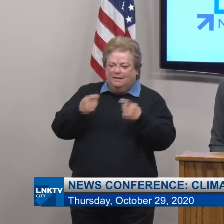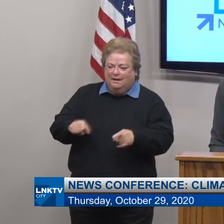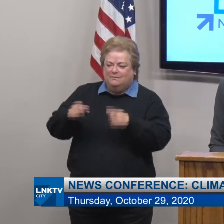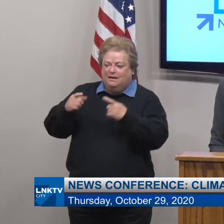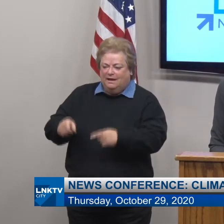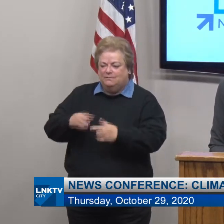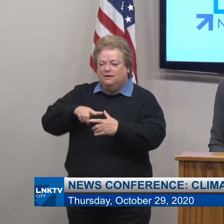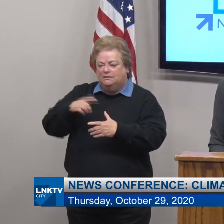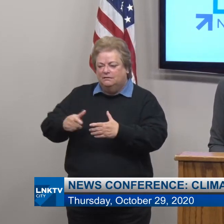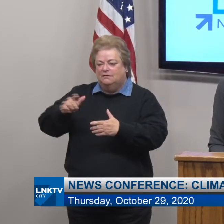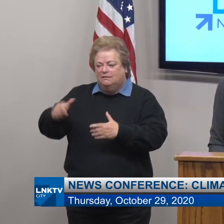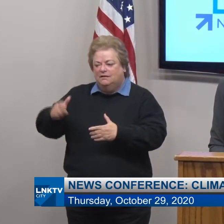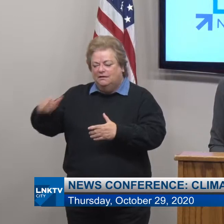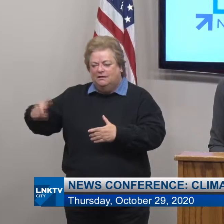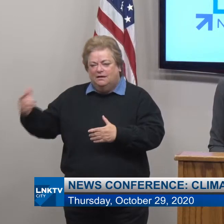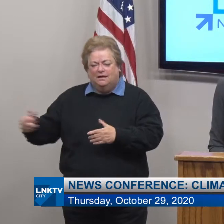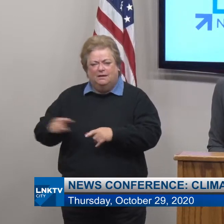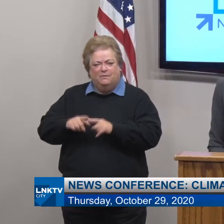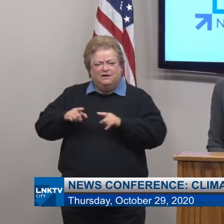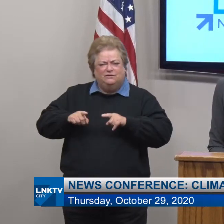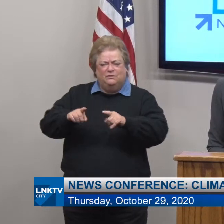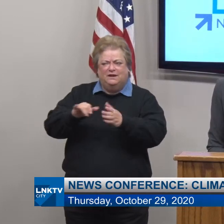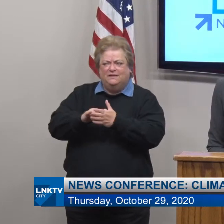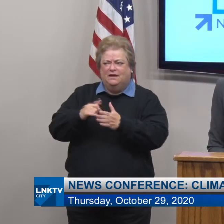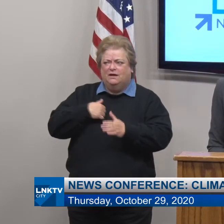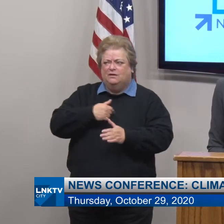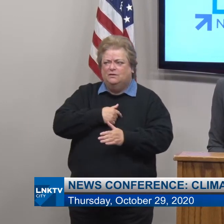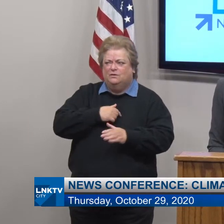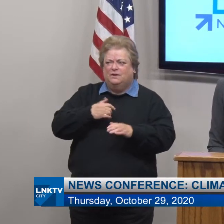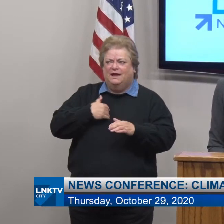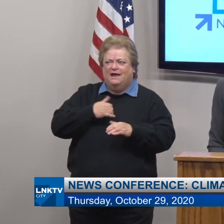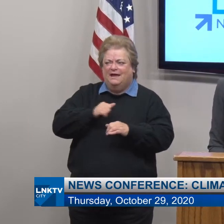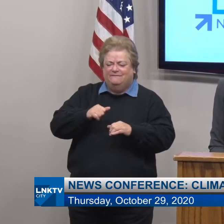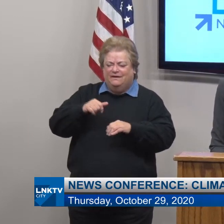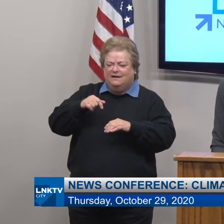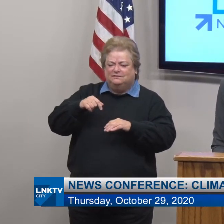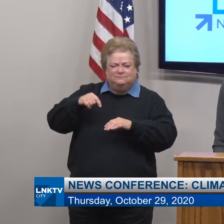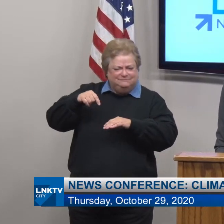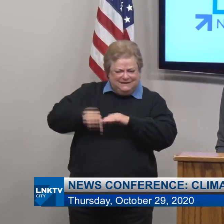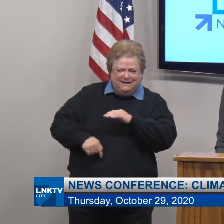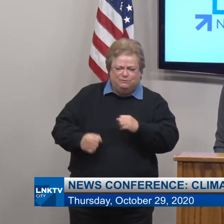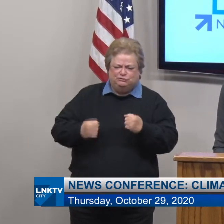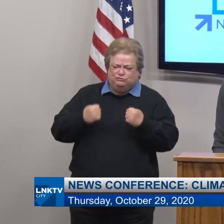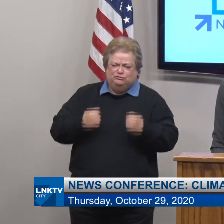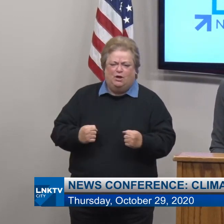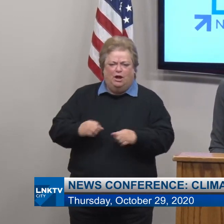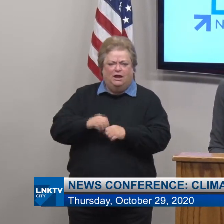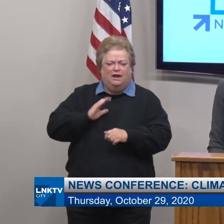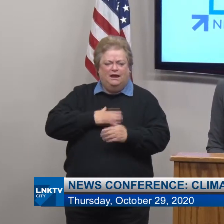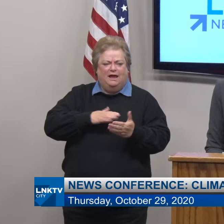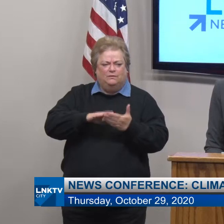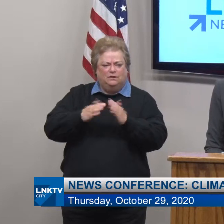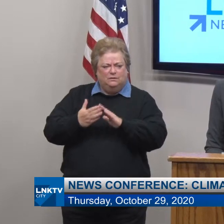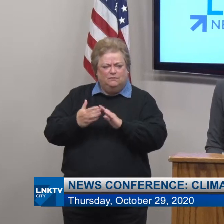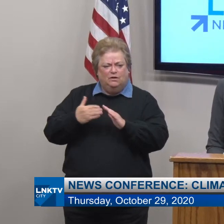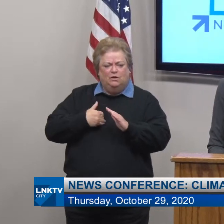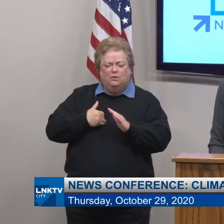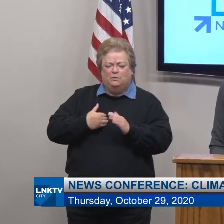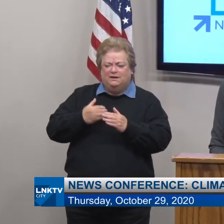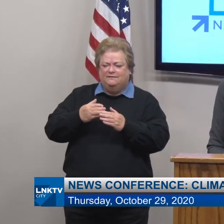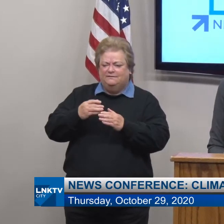the disruption and uncertainty, we have found deep wells of resilience as a community. We have designed solutions to new